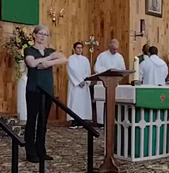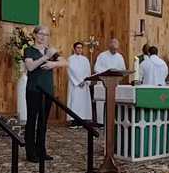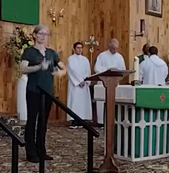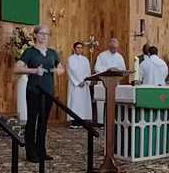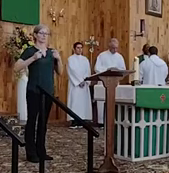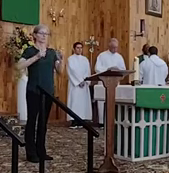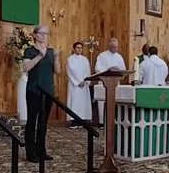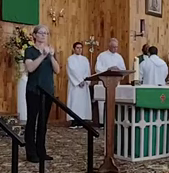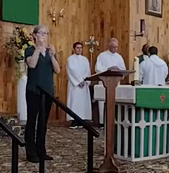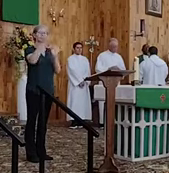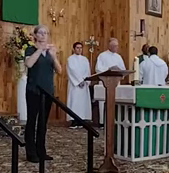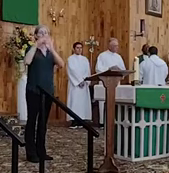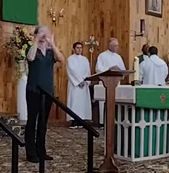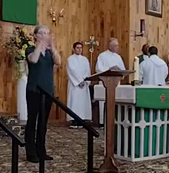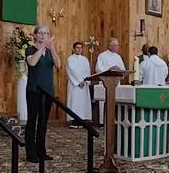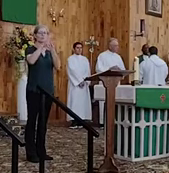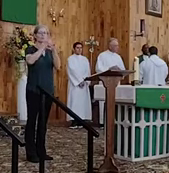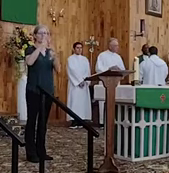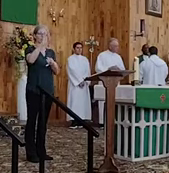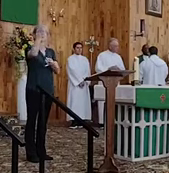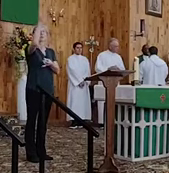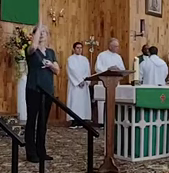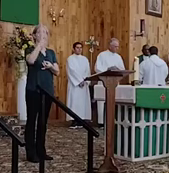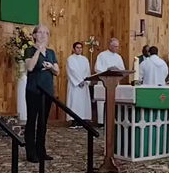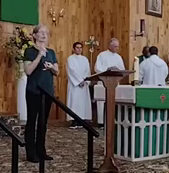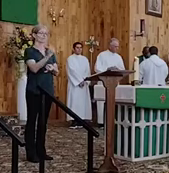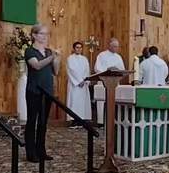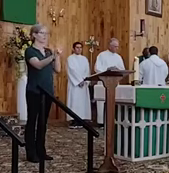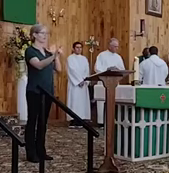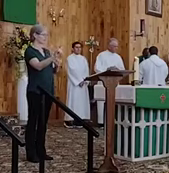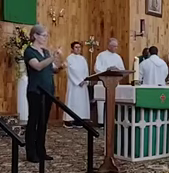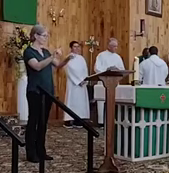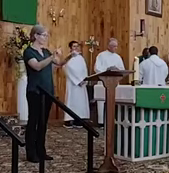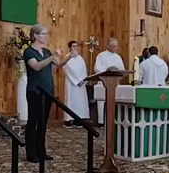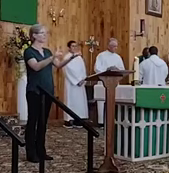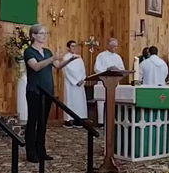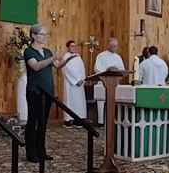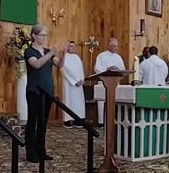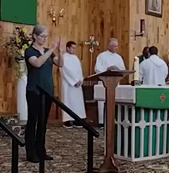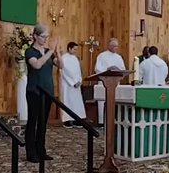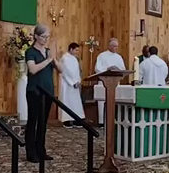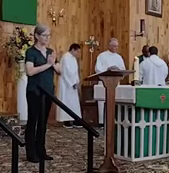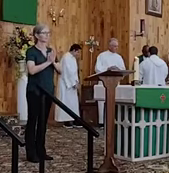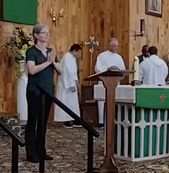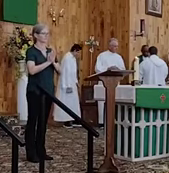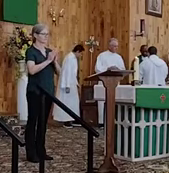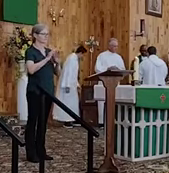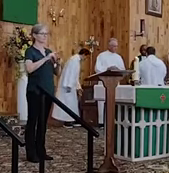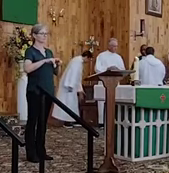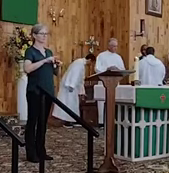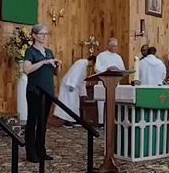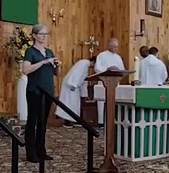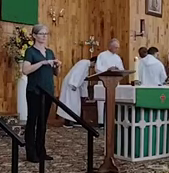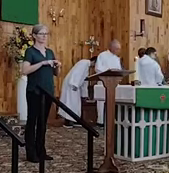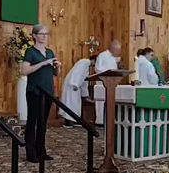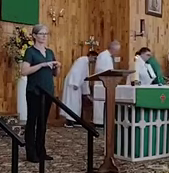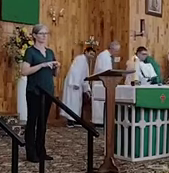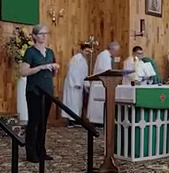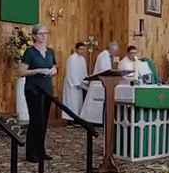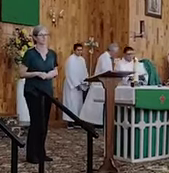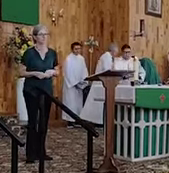reigns with you in the unity of the Holy Spirit, God, forever and ever. Amen. Amen.